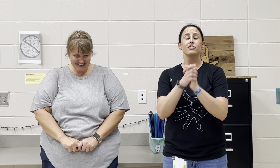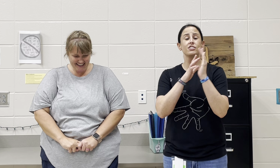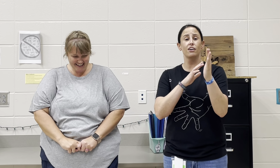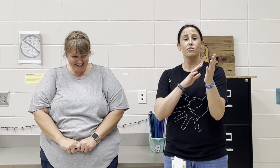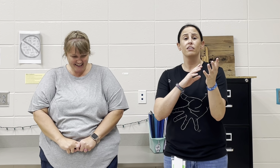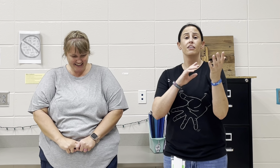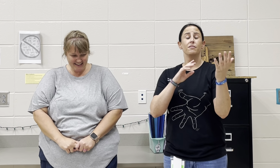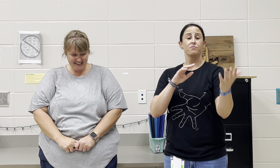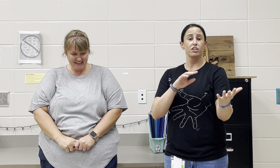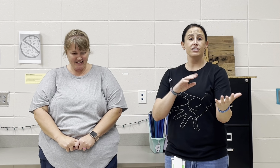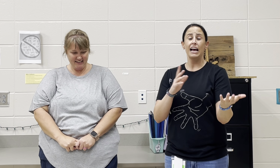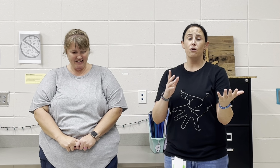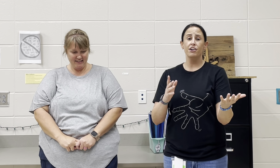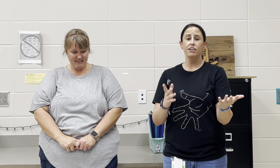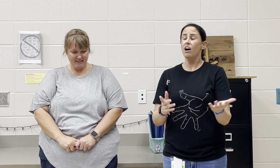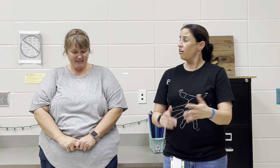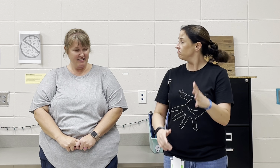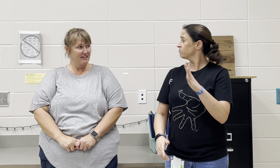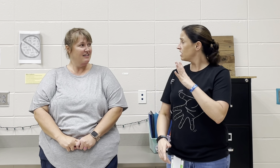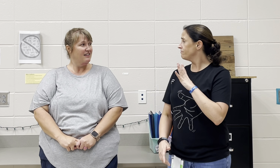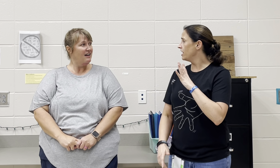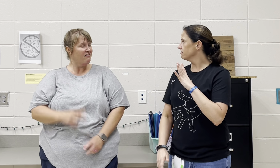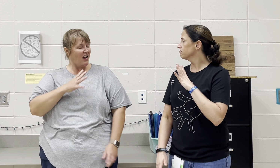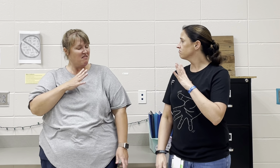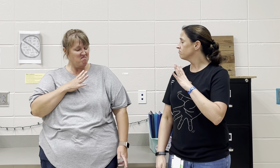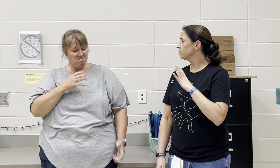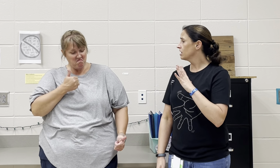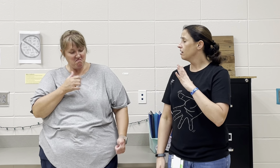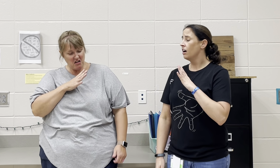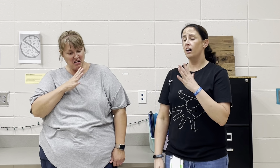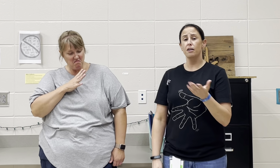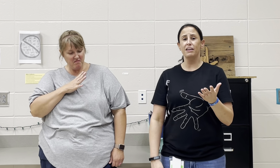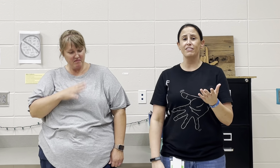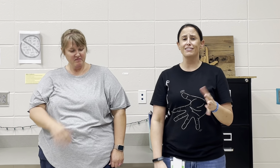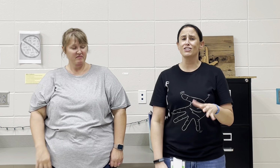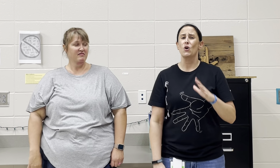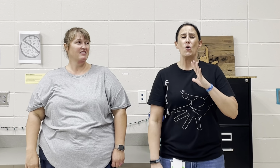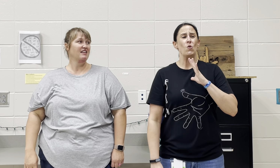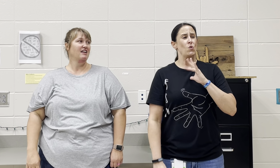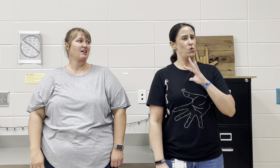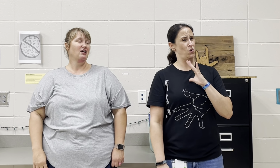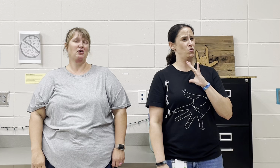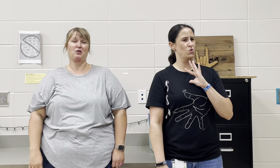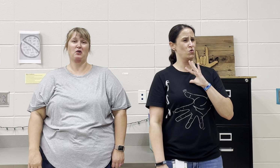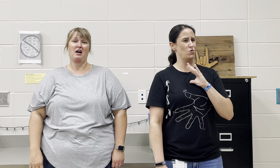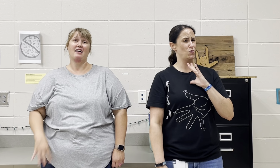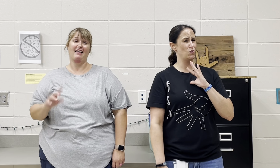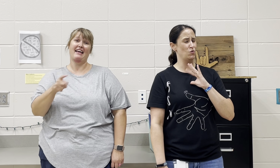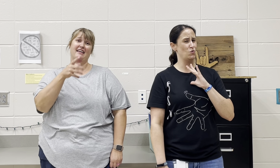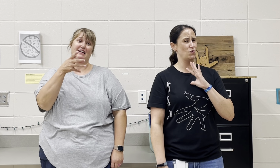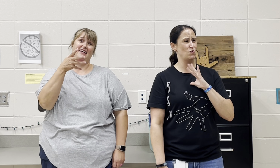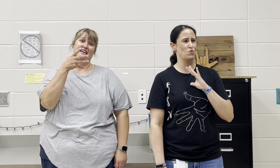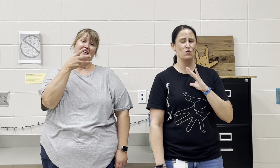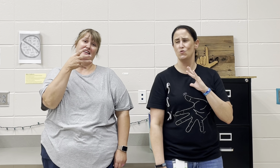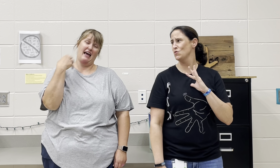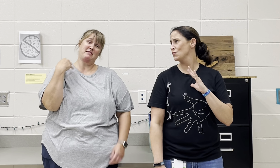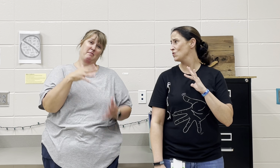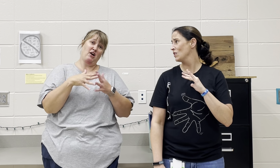so there's how are you? Oh, I'm fine. And then there's like Captain